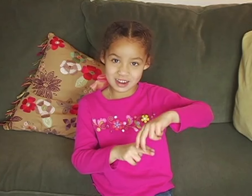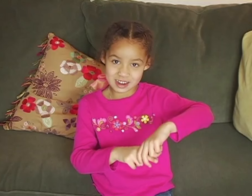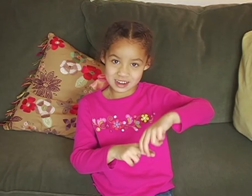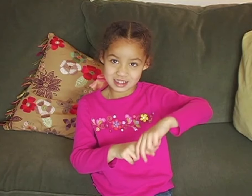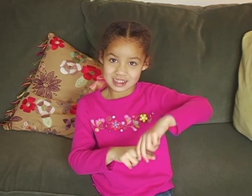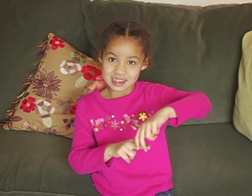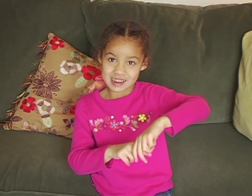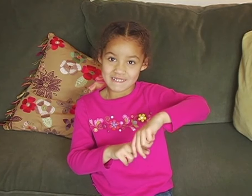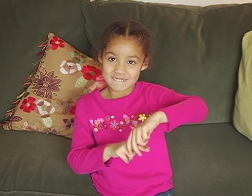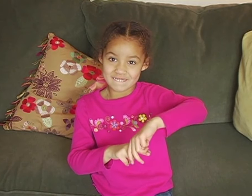Chair.